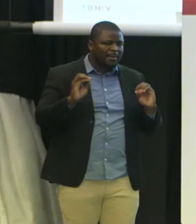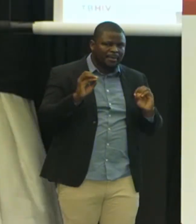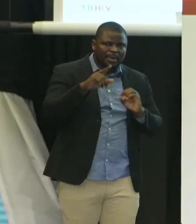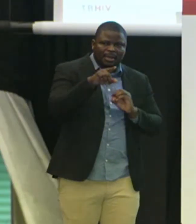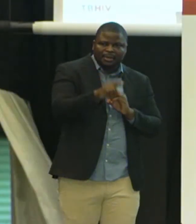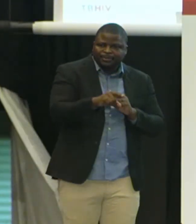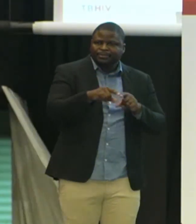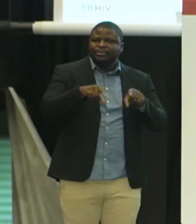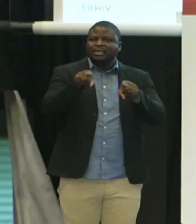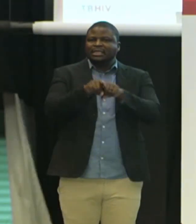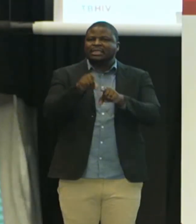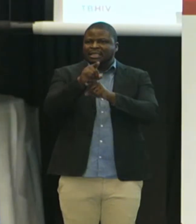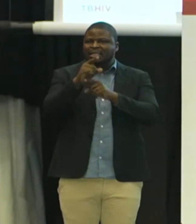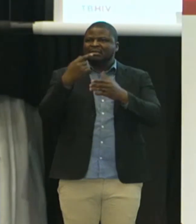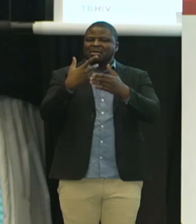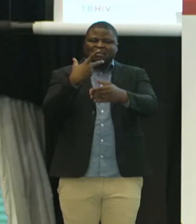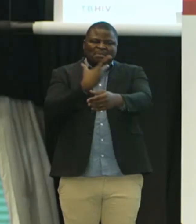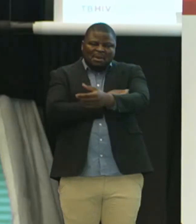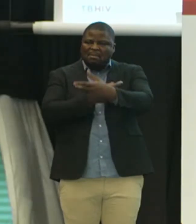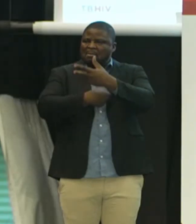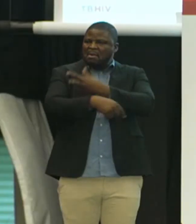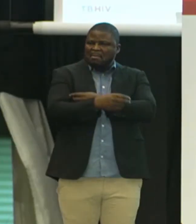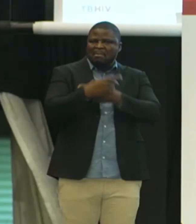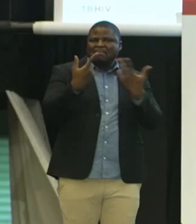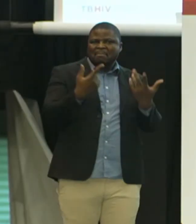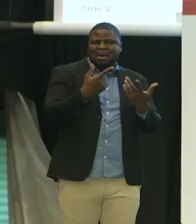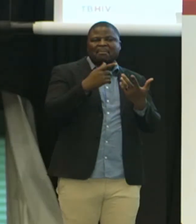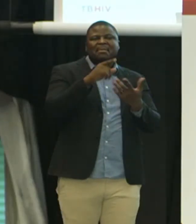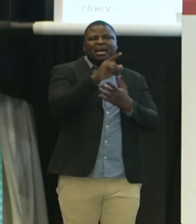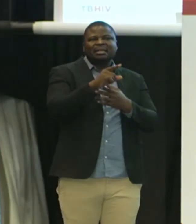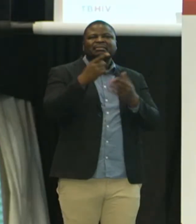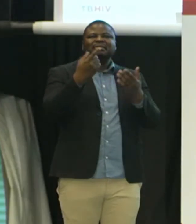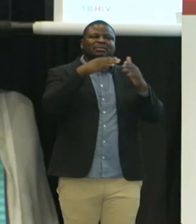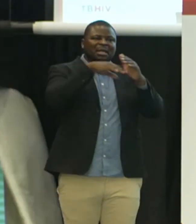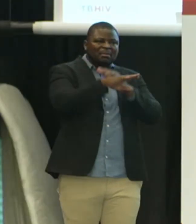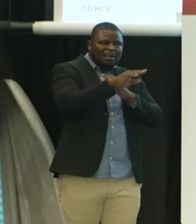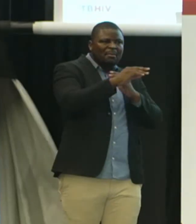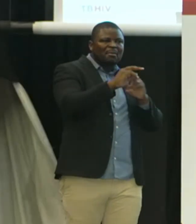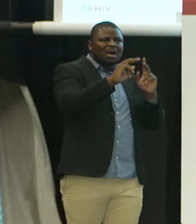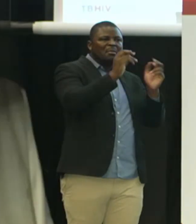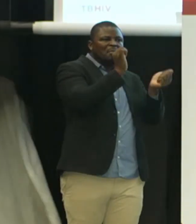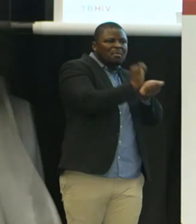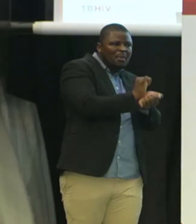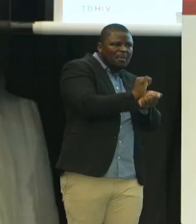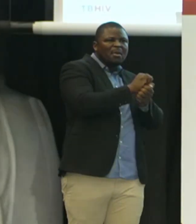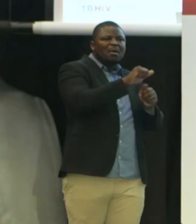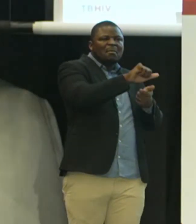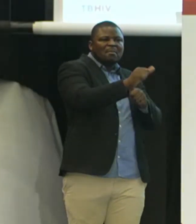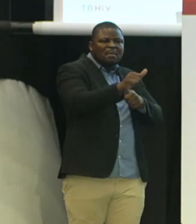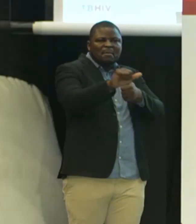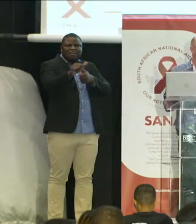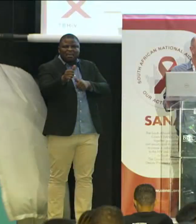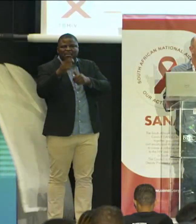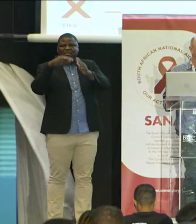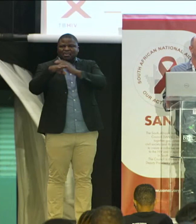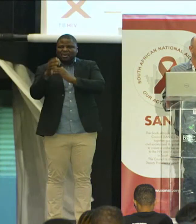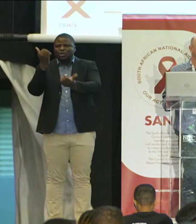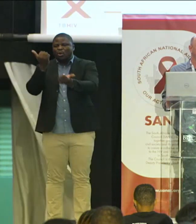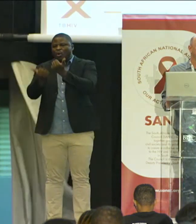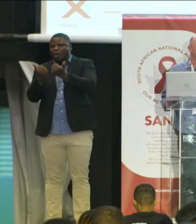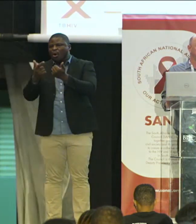into correctional services, back into the community court, they interrupt whatever access